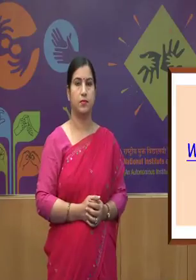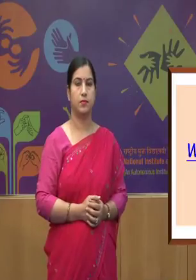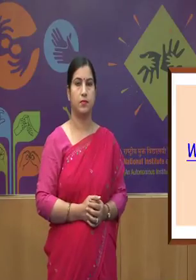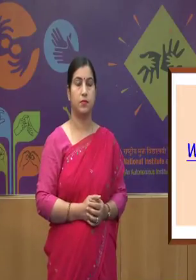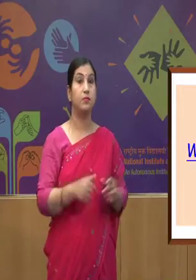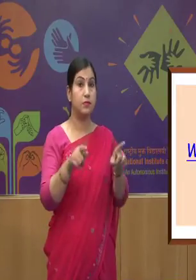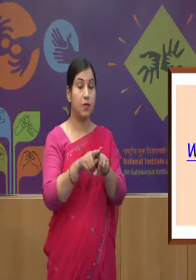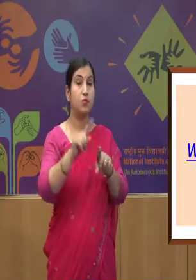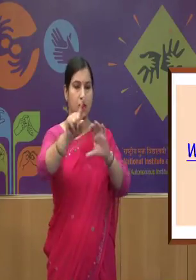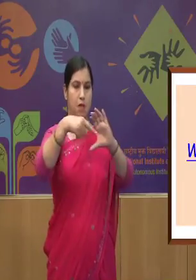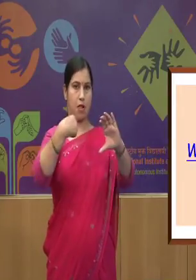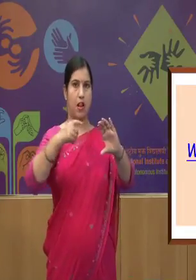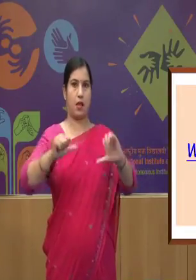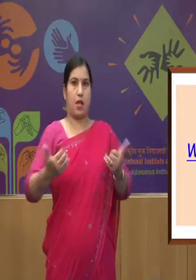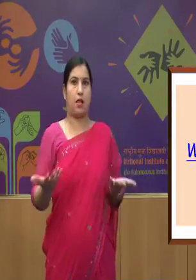You can also email us at